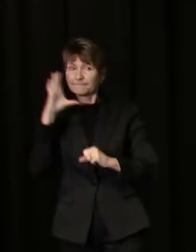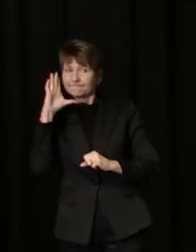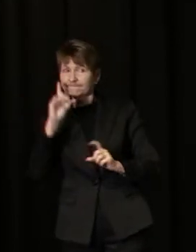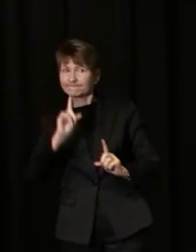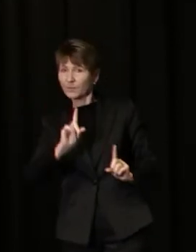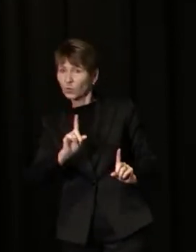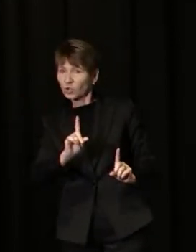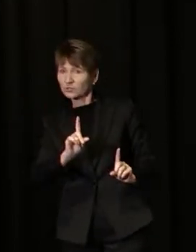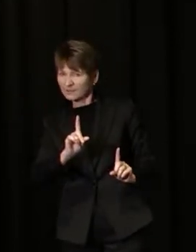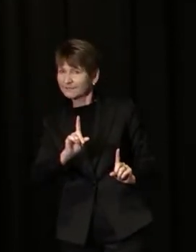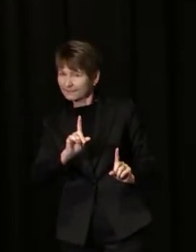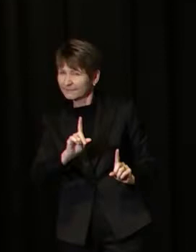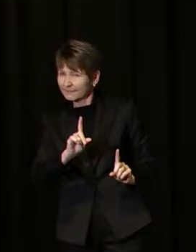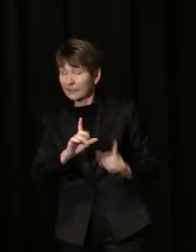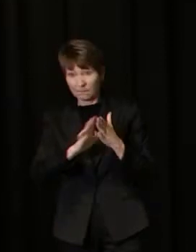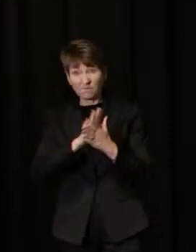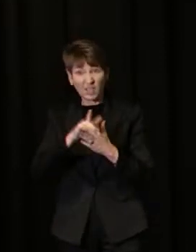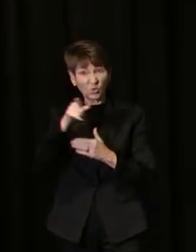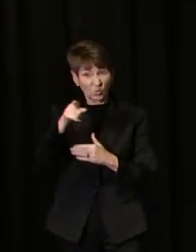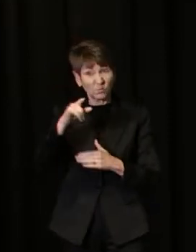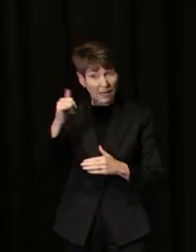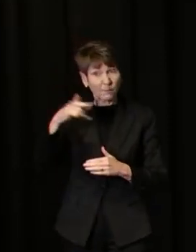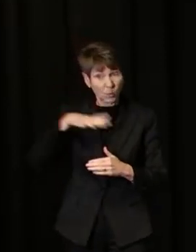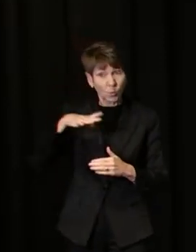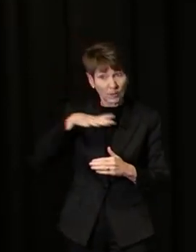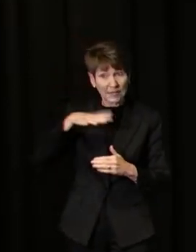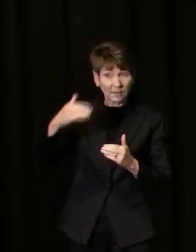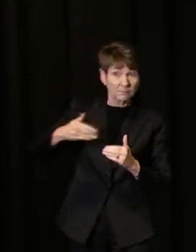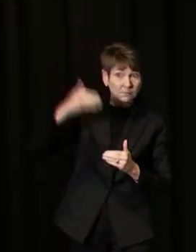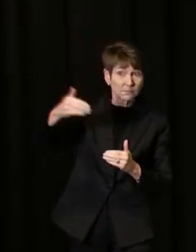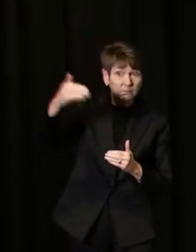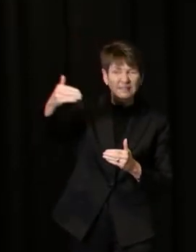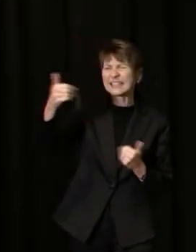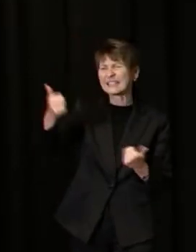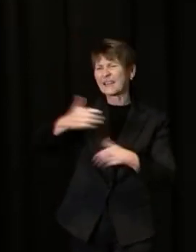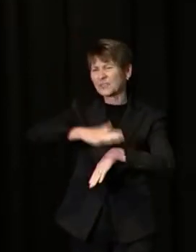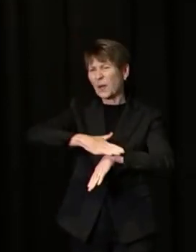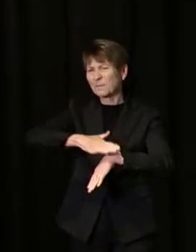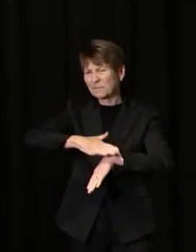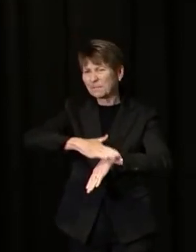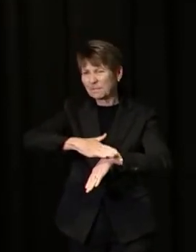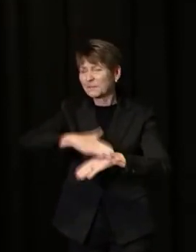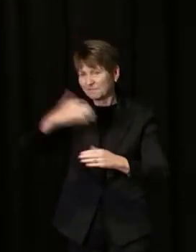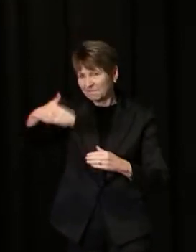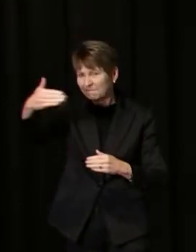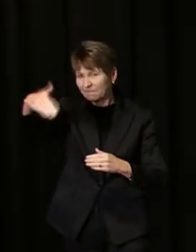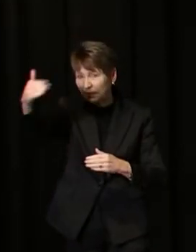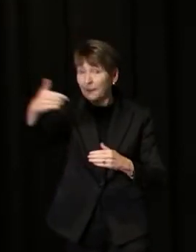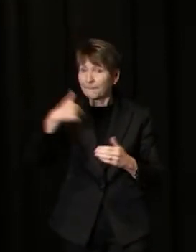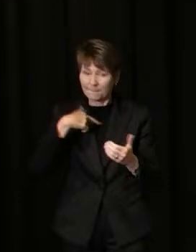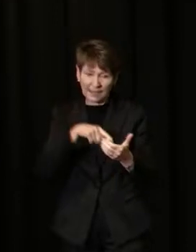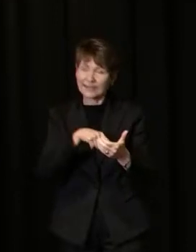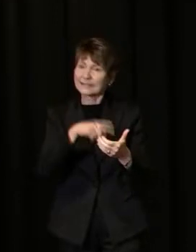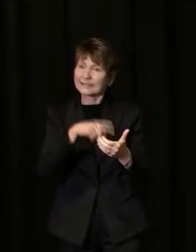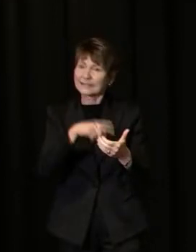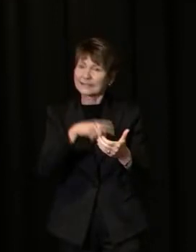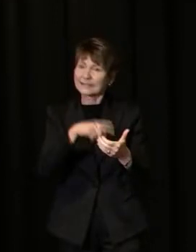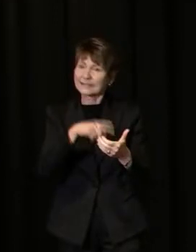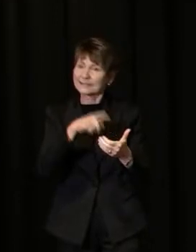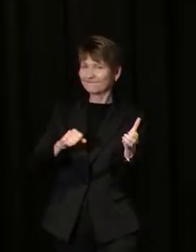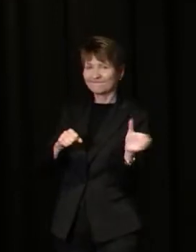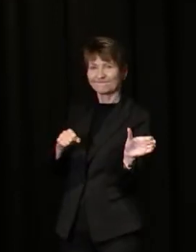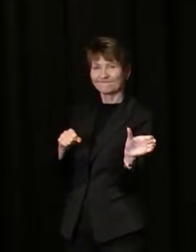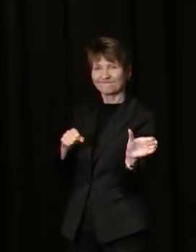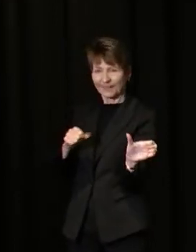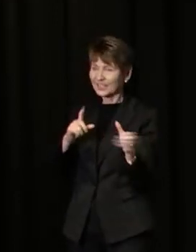economy, you will need to have a booster shot. But there's time for us to talk through all that, and we will. Hopefully the federal government can make some announcements about that soon. Cameron,